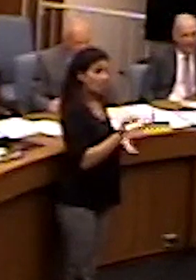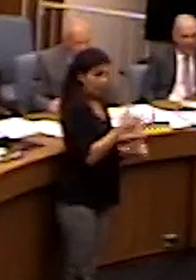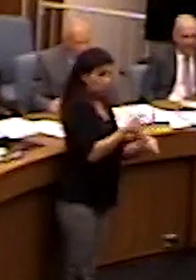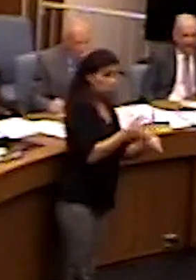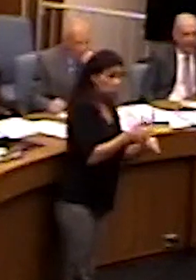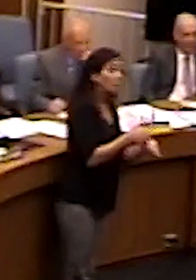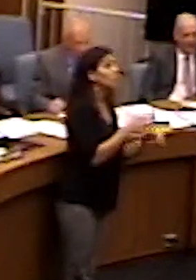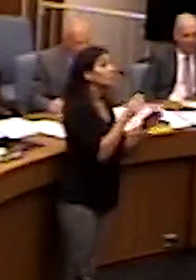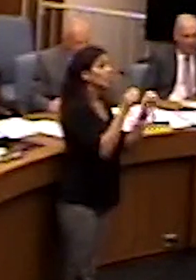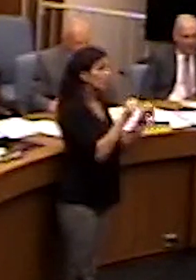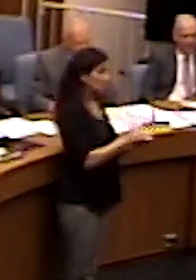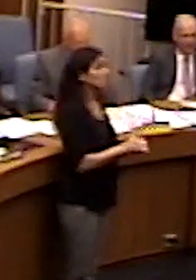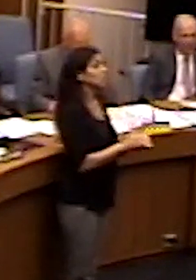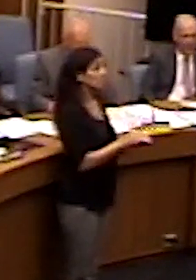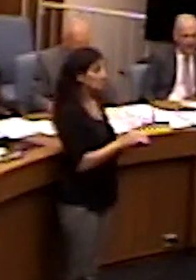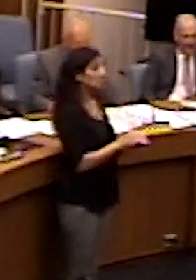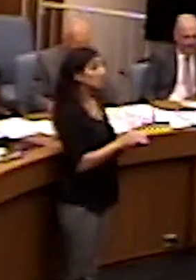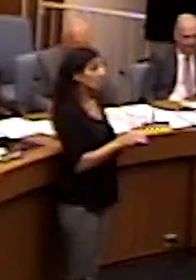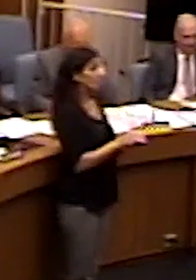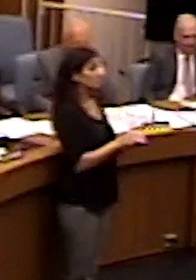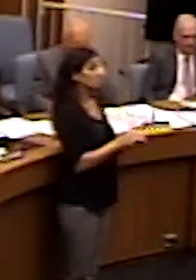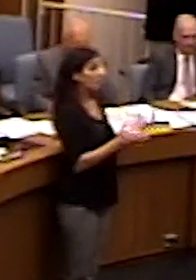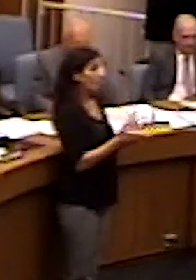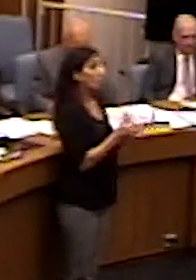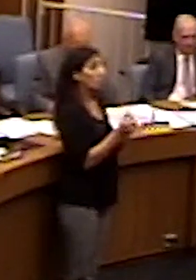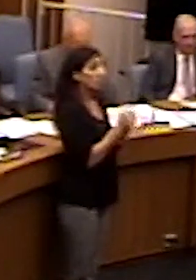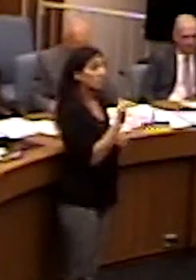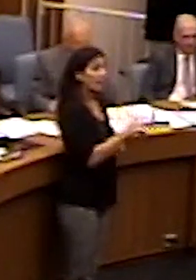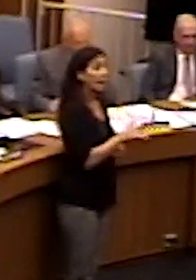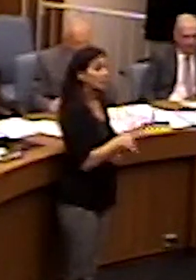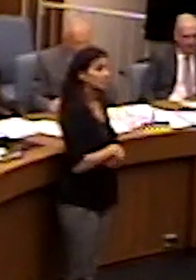can serve a useful purpose in doing that. I just want to